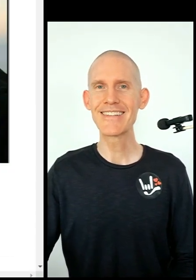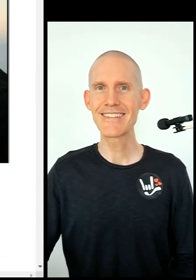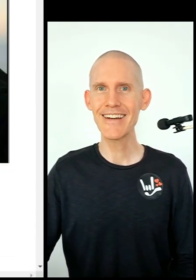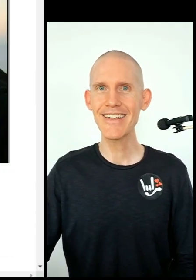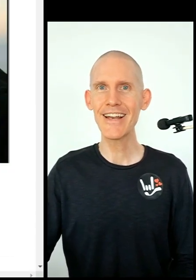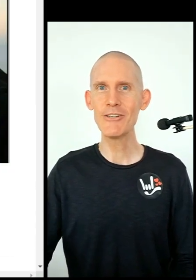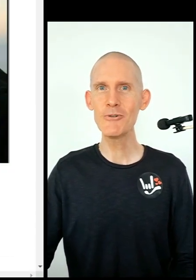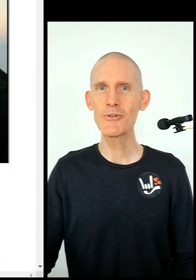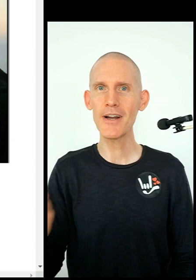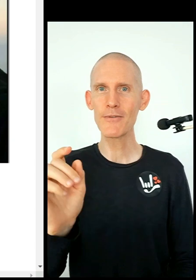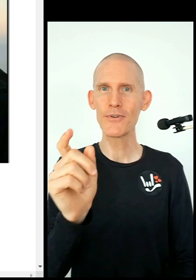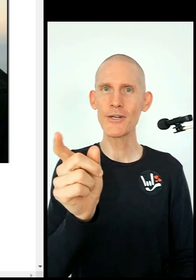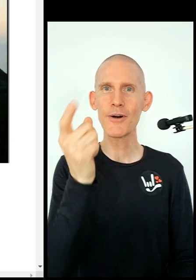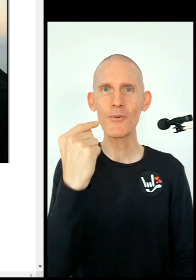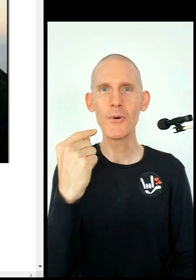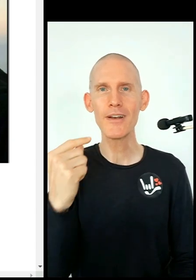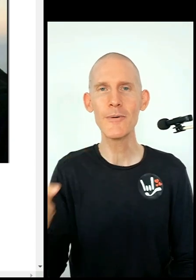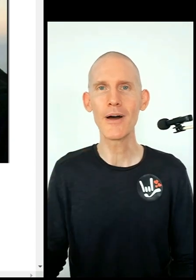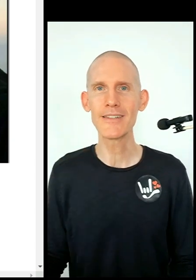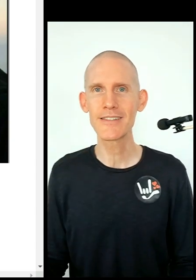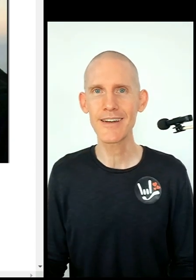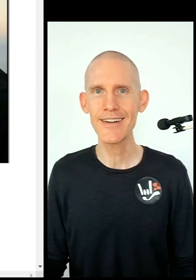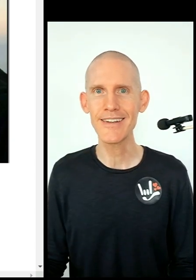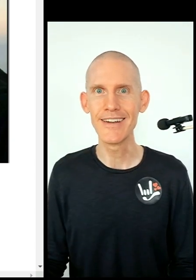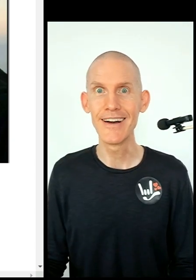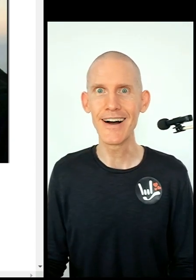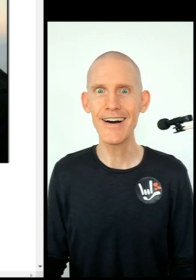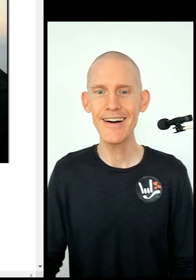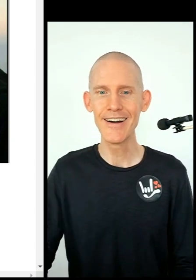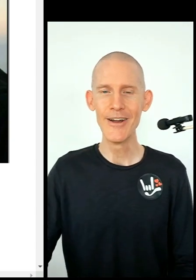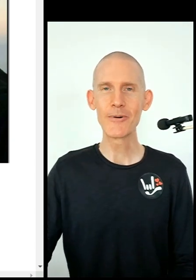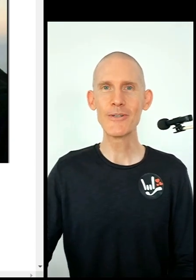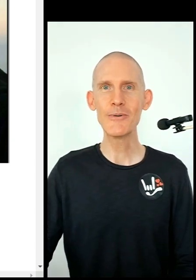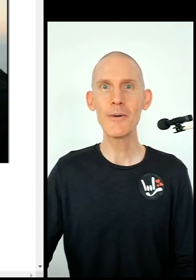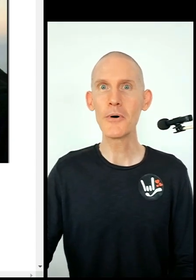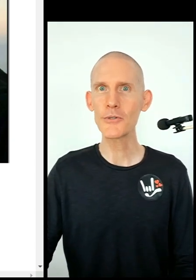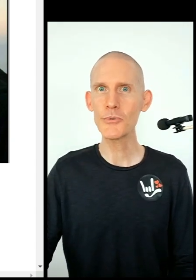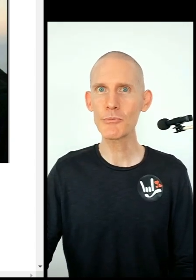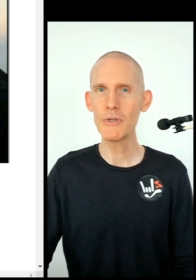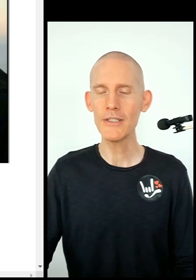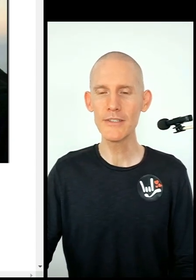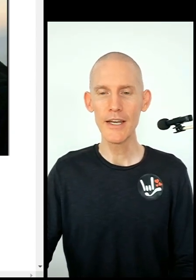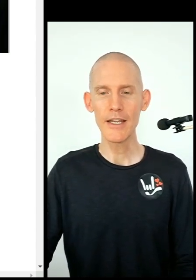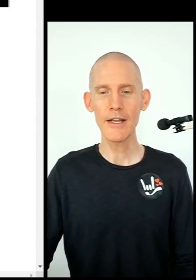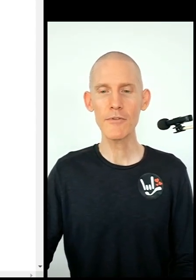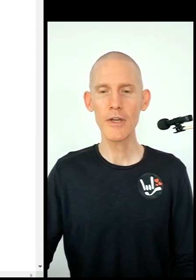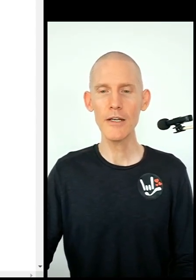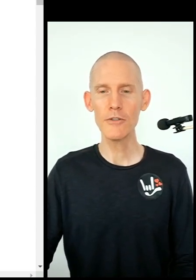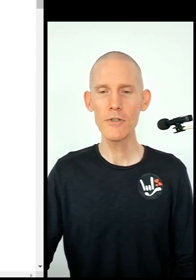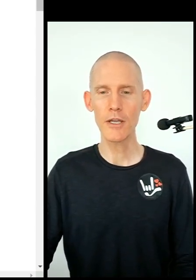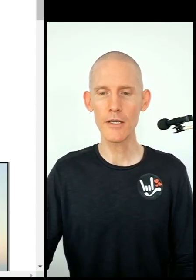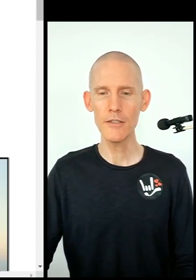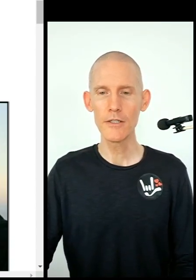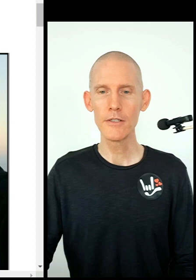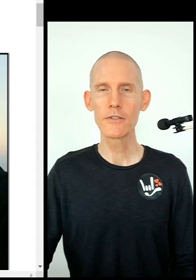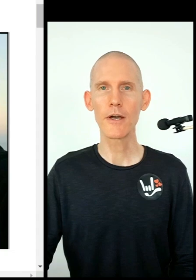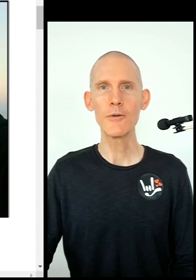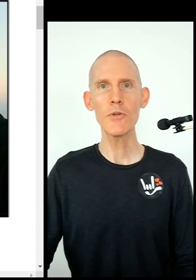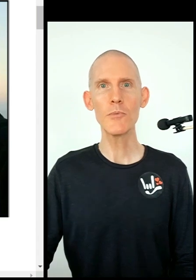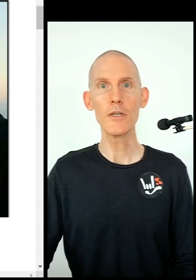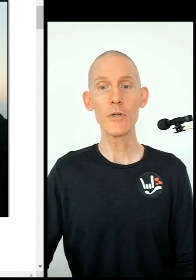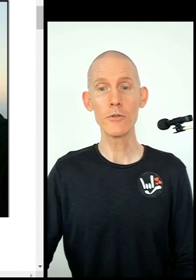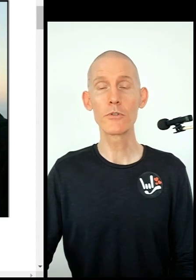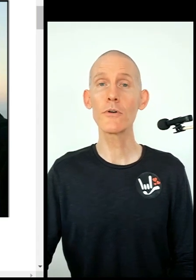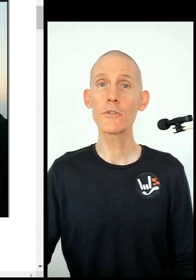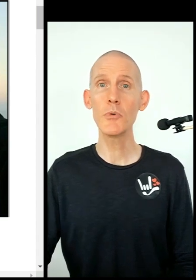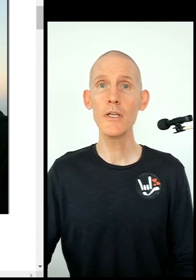around and signing, and you try to figure out what am I signing. We're going to do it at multiple speeds, and after that you can sign